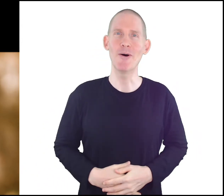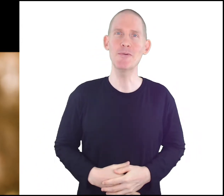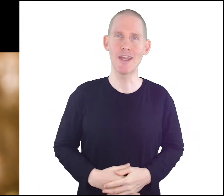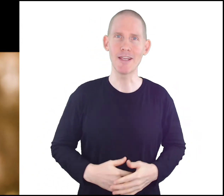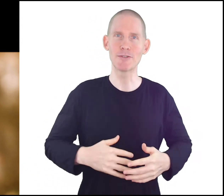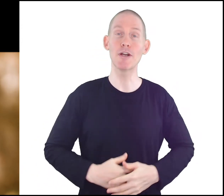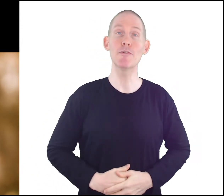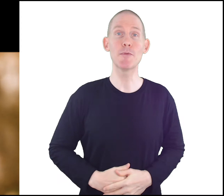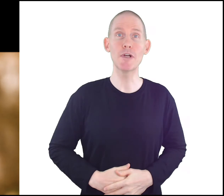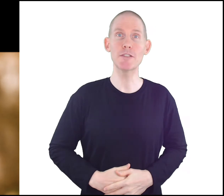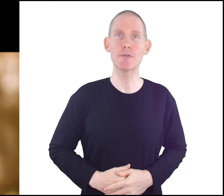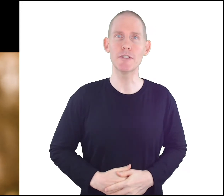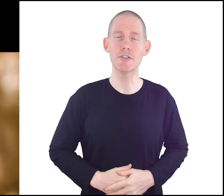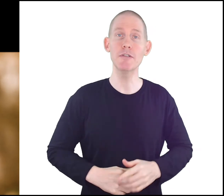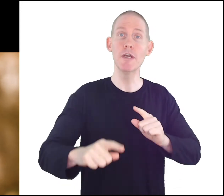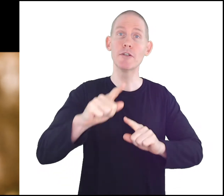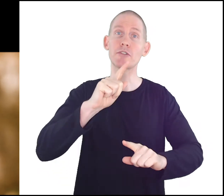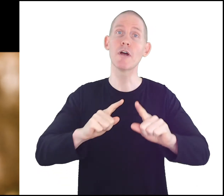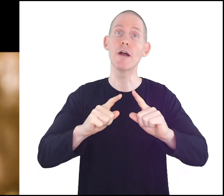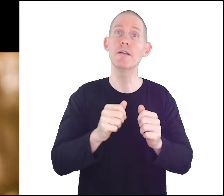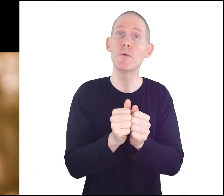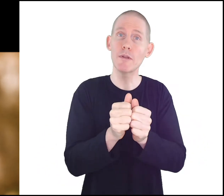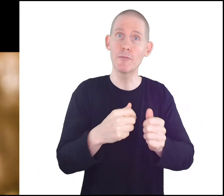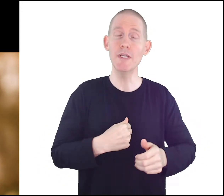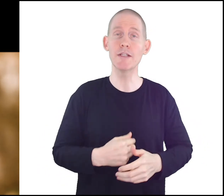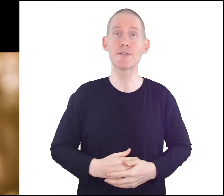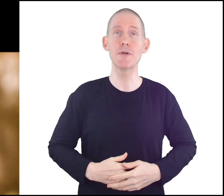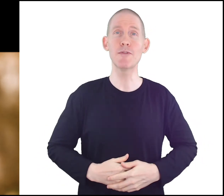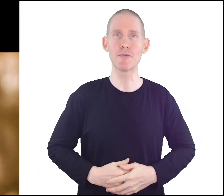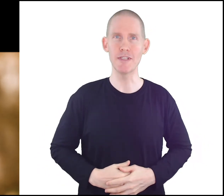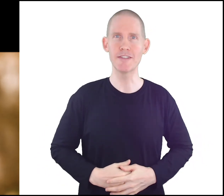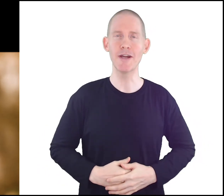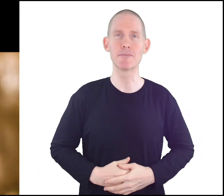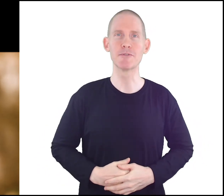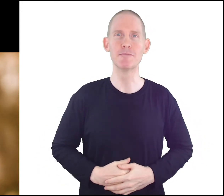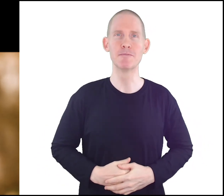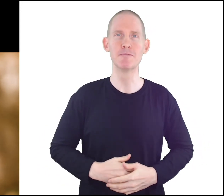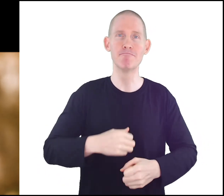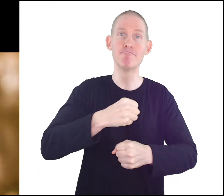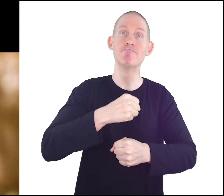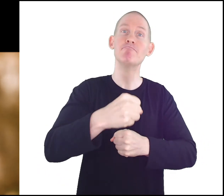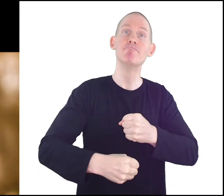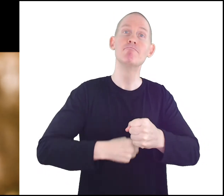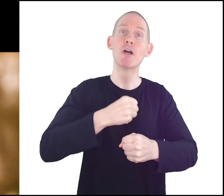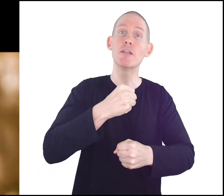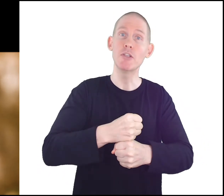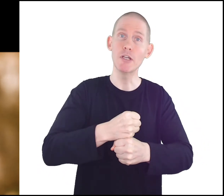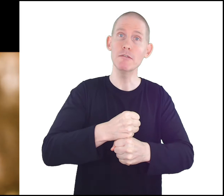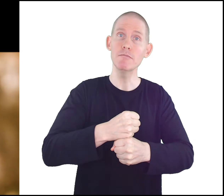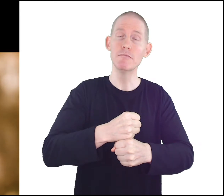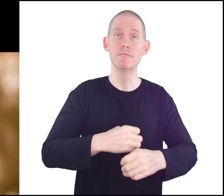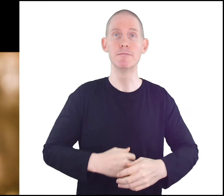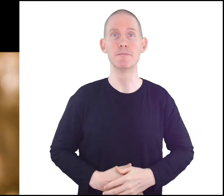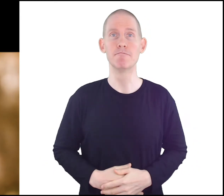Okay, starting from the rest position, sign with me. Let's do it 3 times. Year.